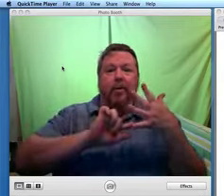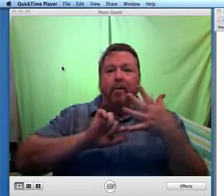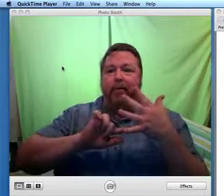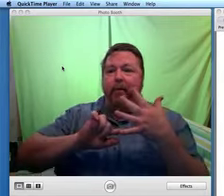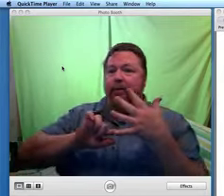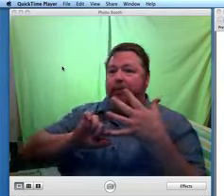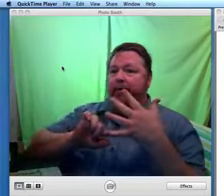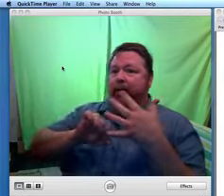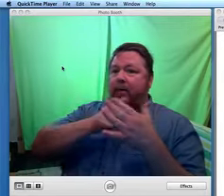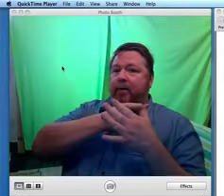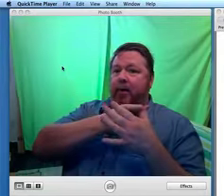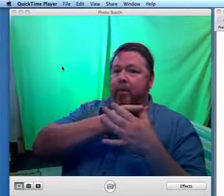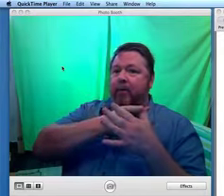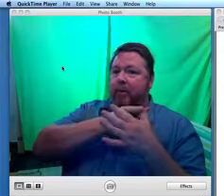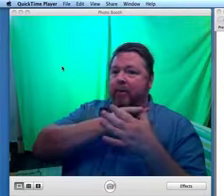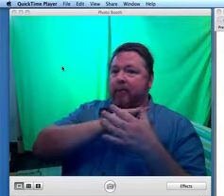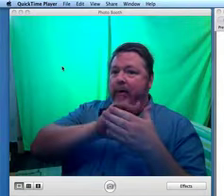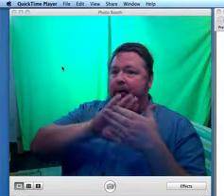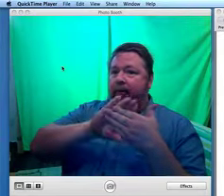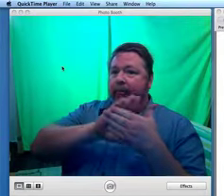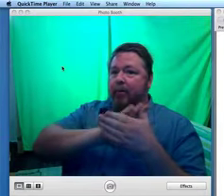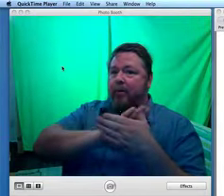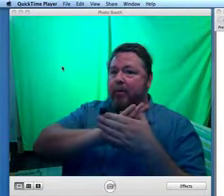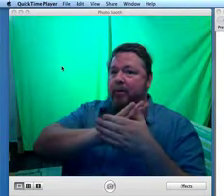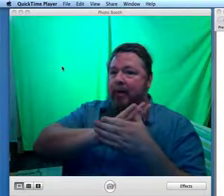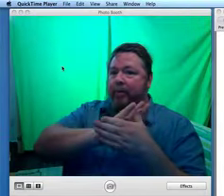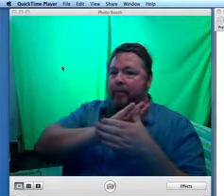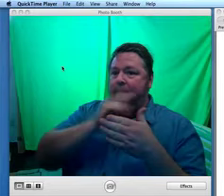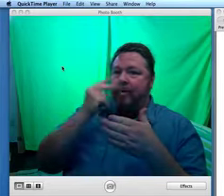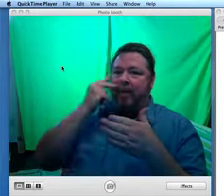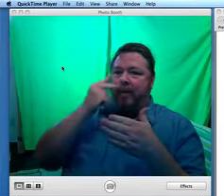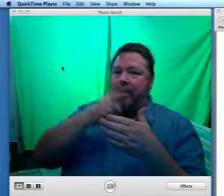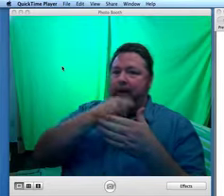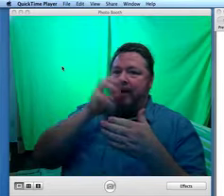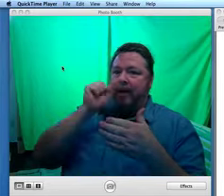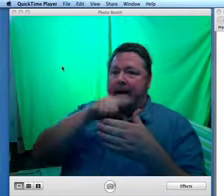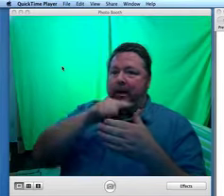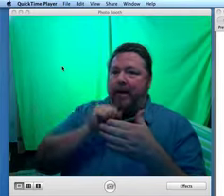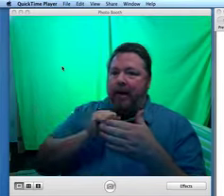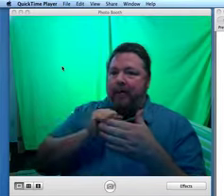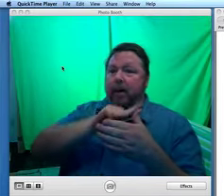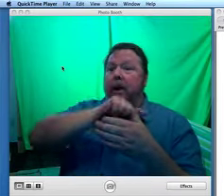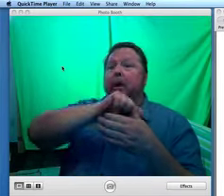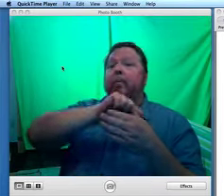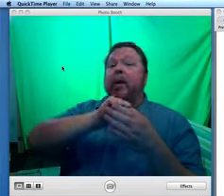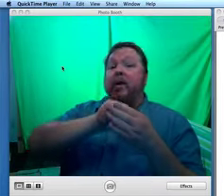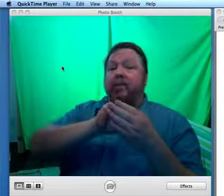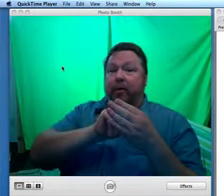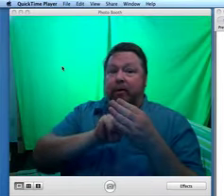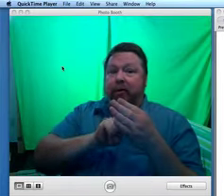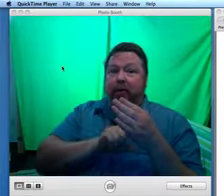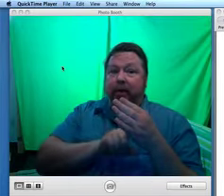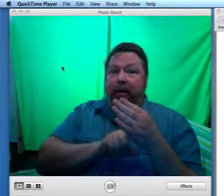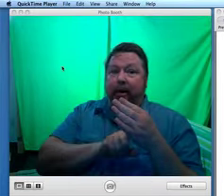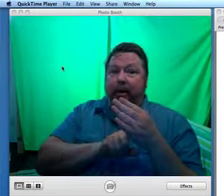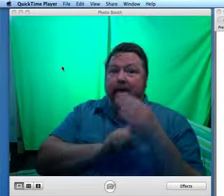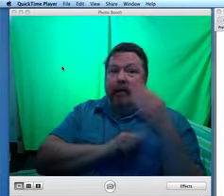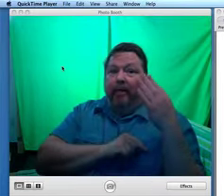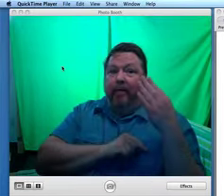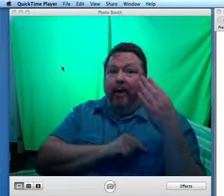spreading of the fingers. Thumb is always fully visible and available for the eye to catch it, because there is going to